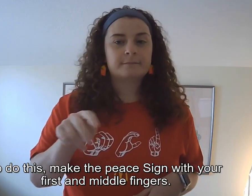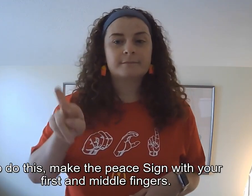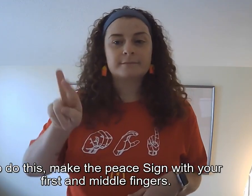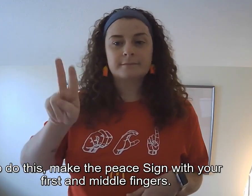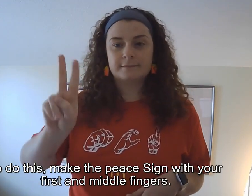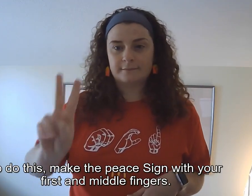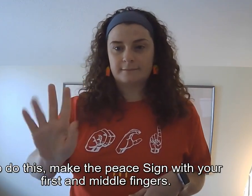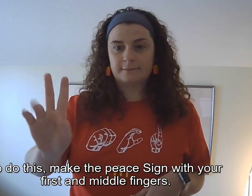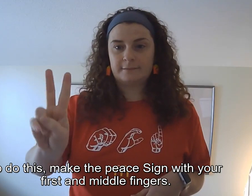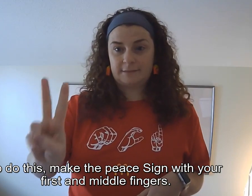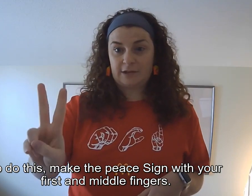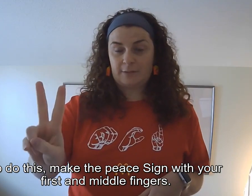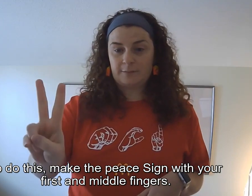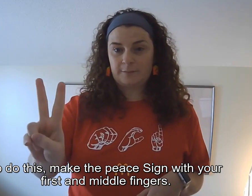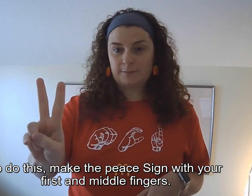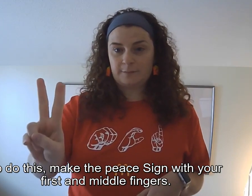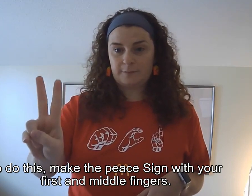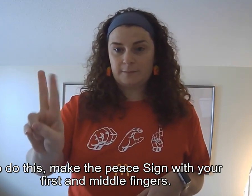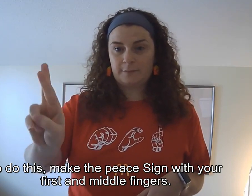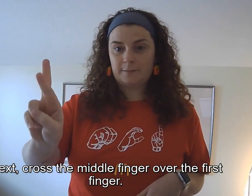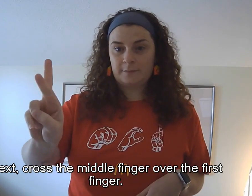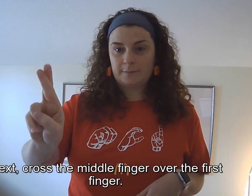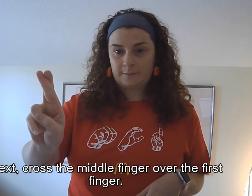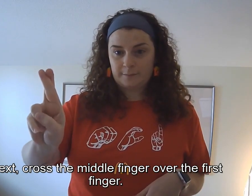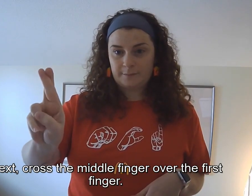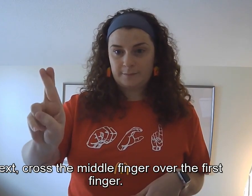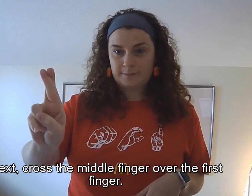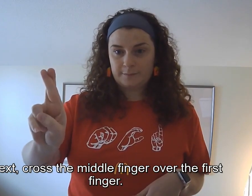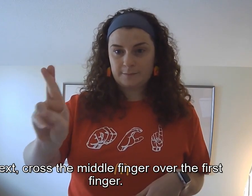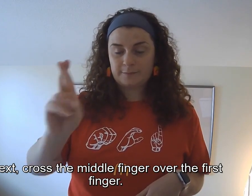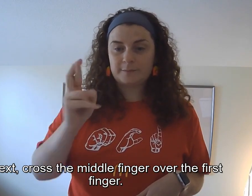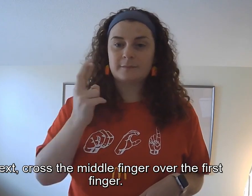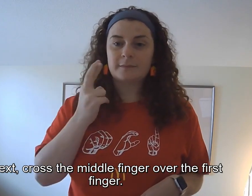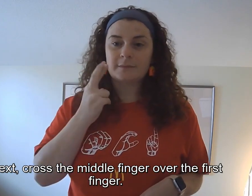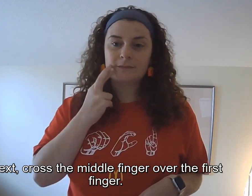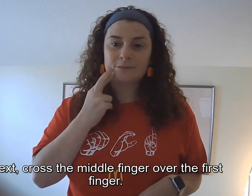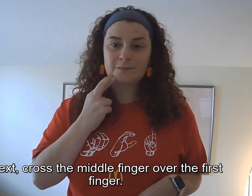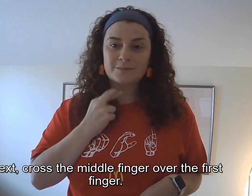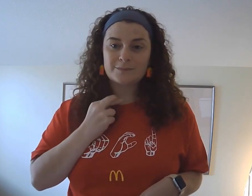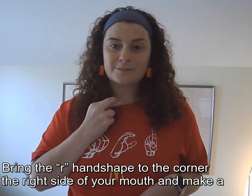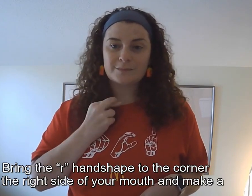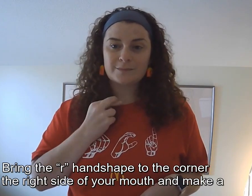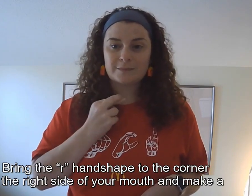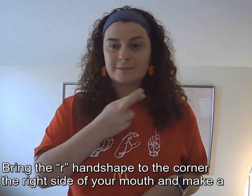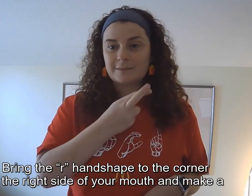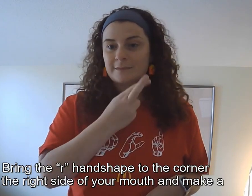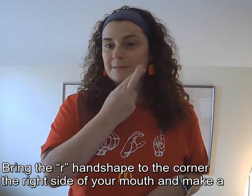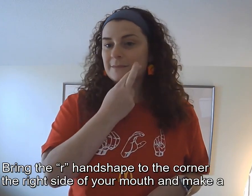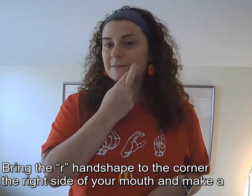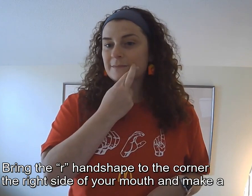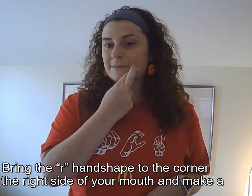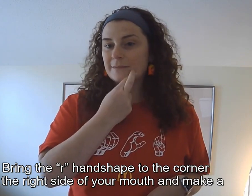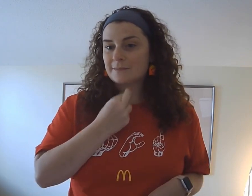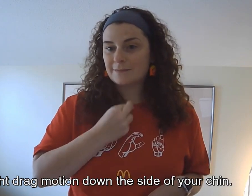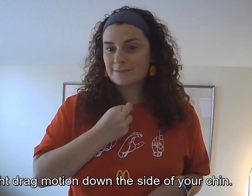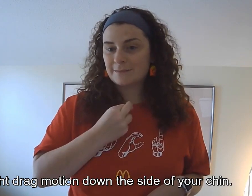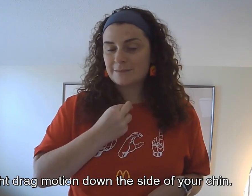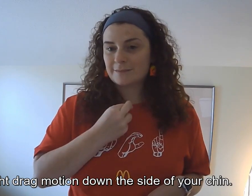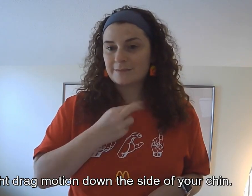your first and middle fingers. Next, cross the middle finger over the first finger. Bring the R handshape to the corner of the right side of your mouth and make a